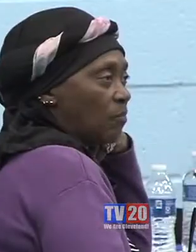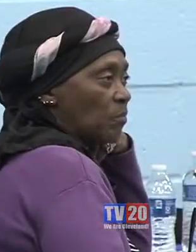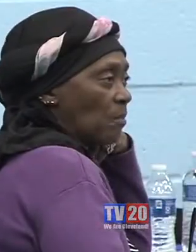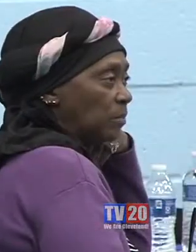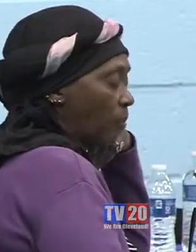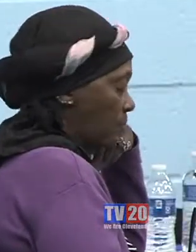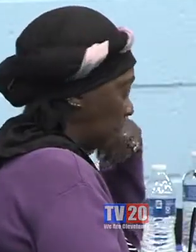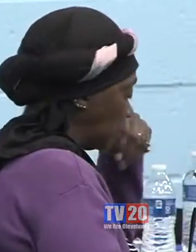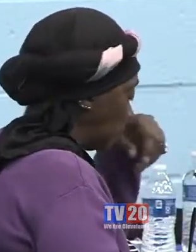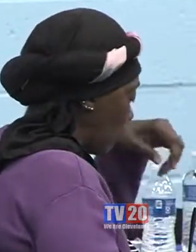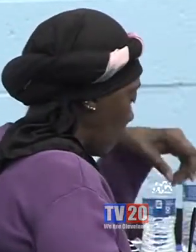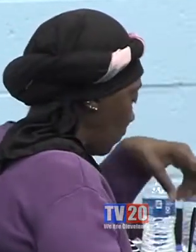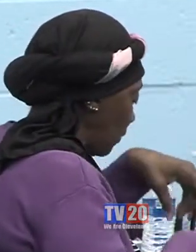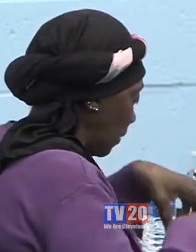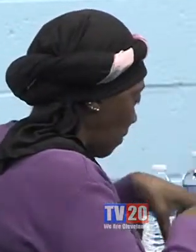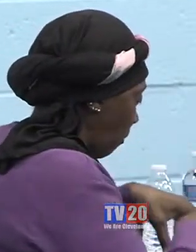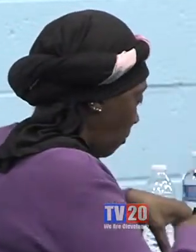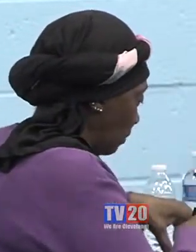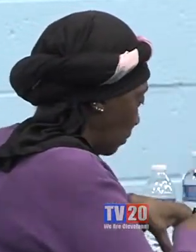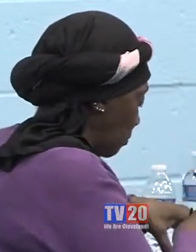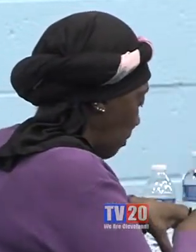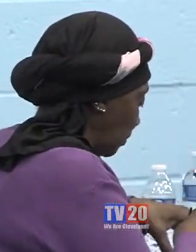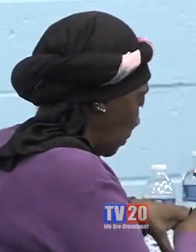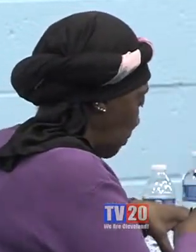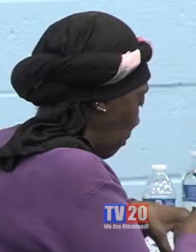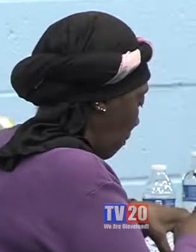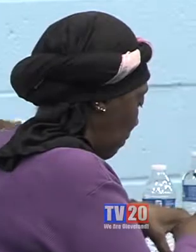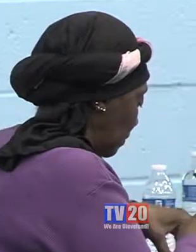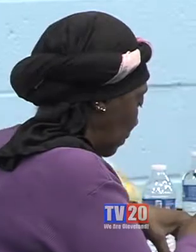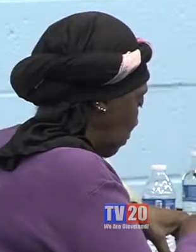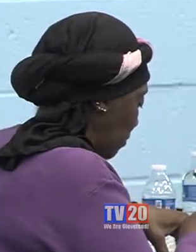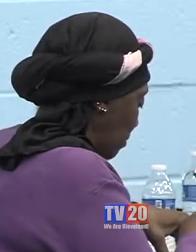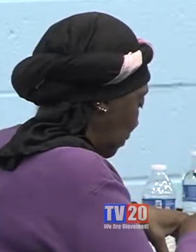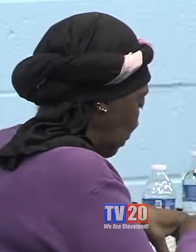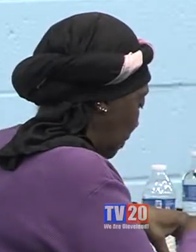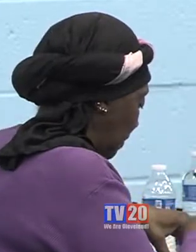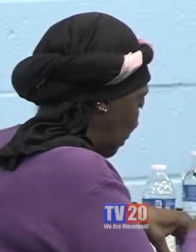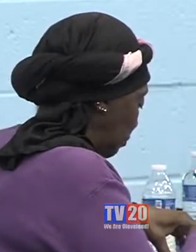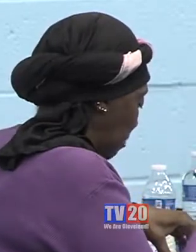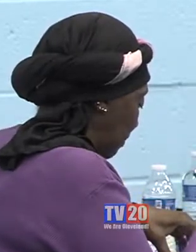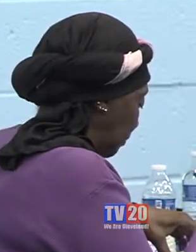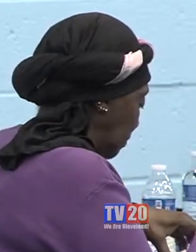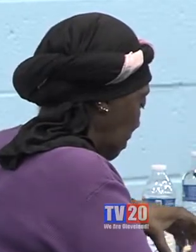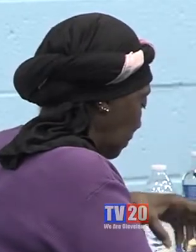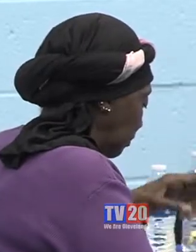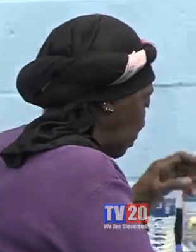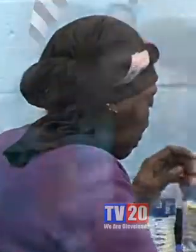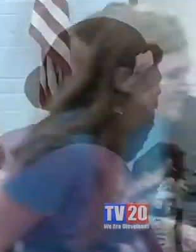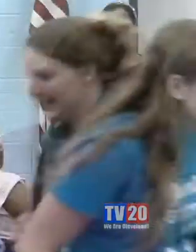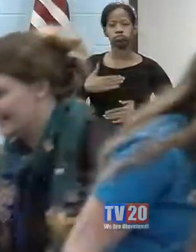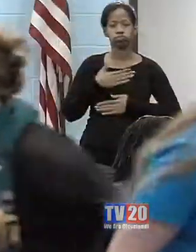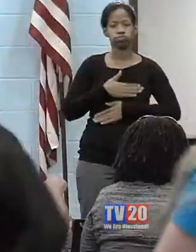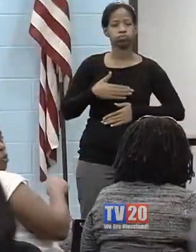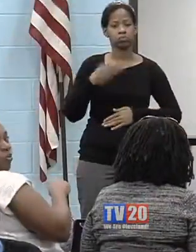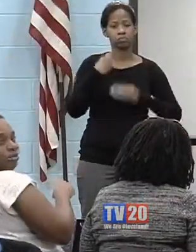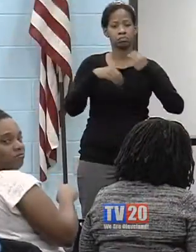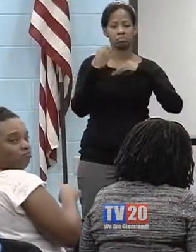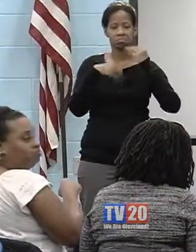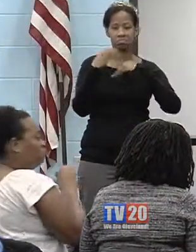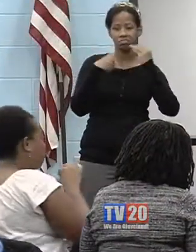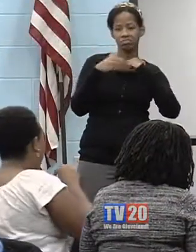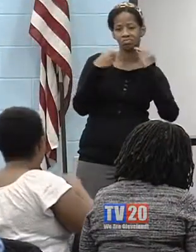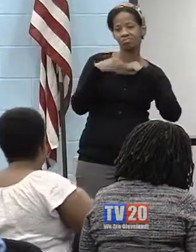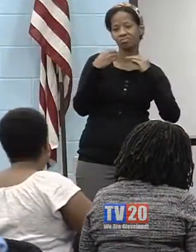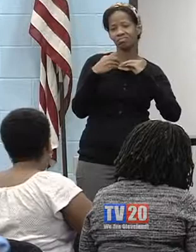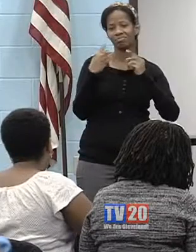take note of anyone who doesn't have a lunch and we'll bring one to you. Please feel free to keep eating throughout the program. We call this a